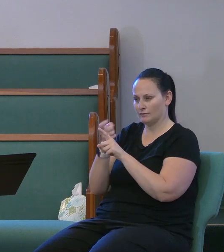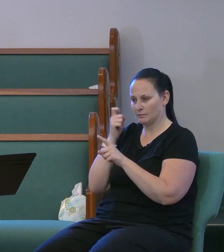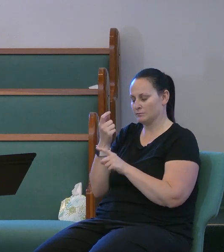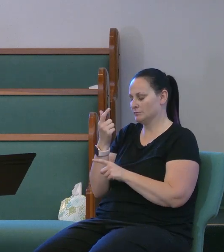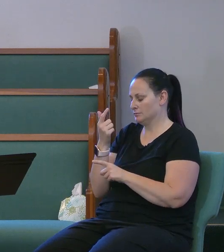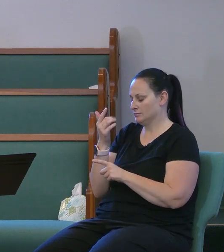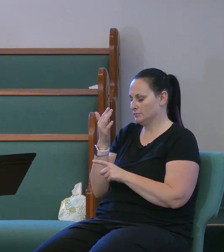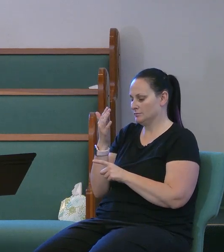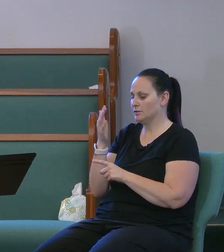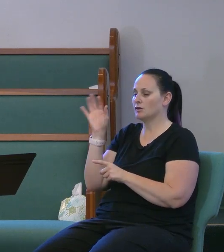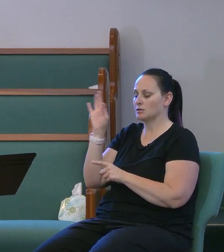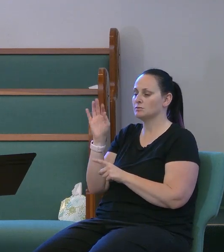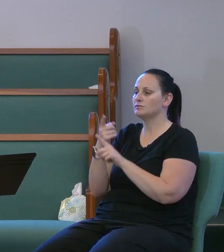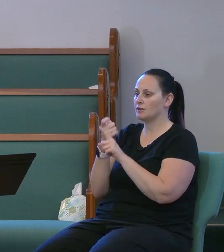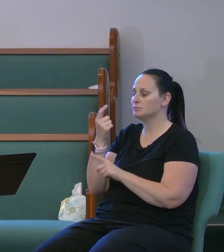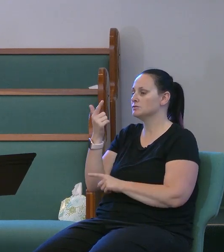Genesis,